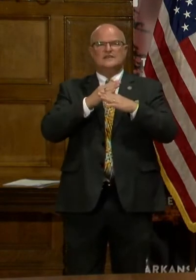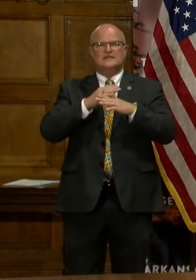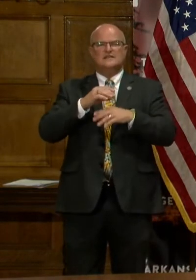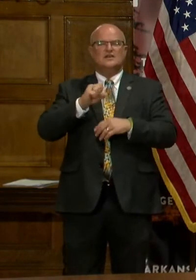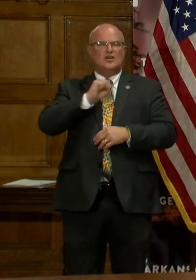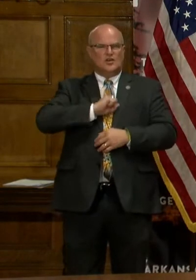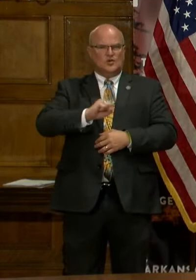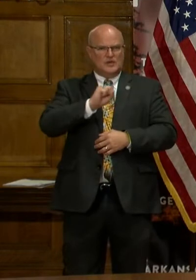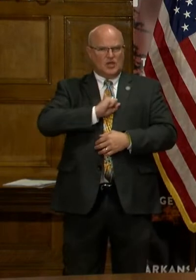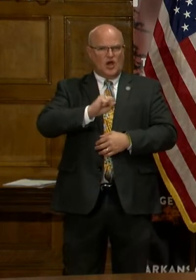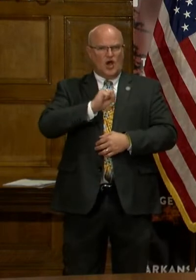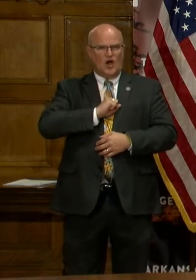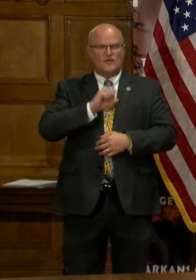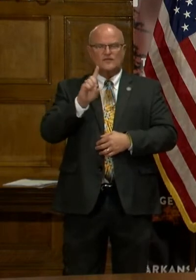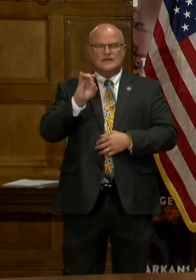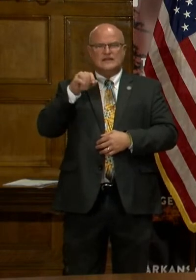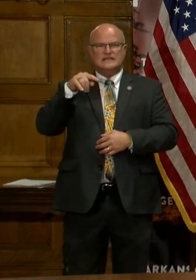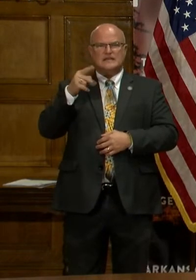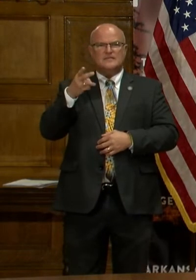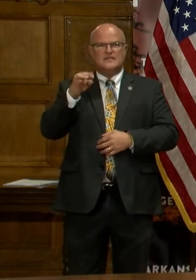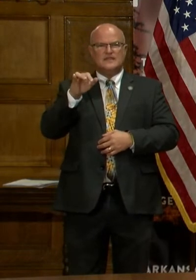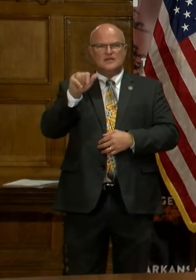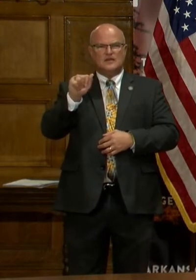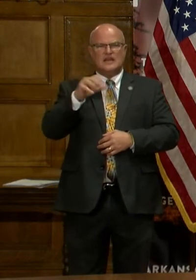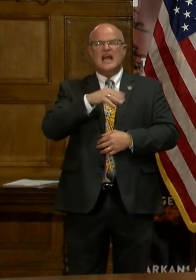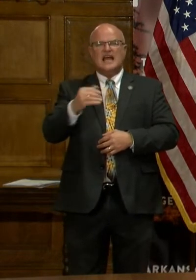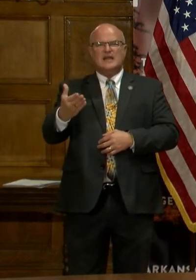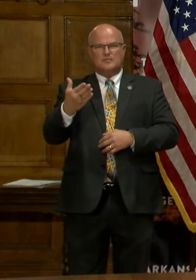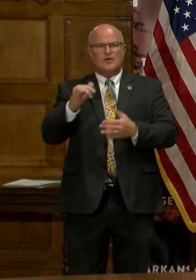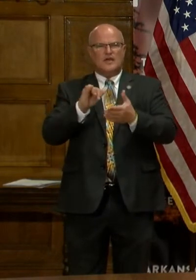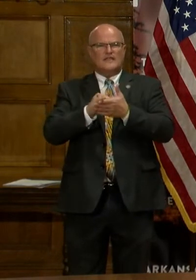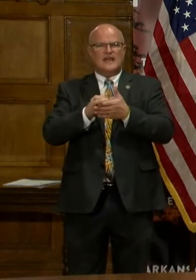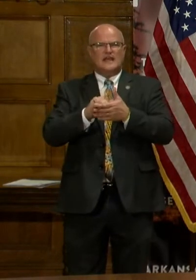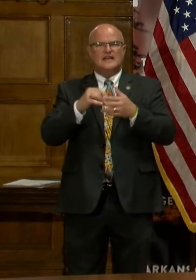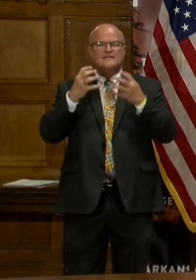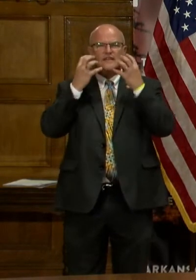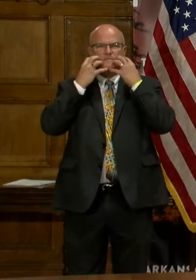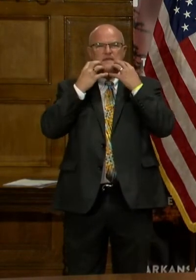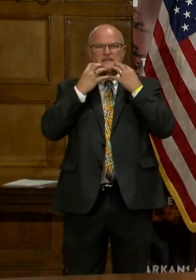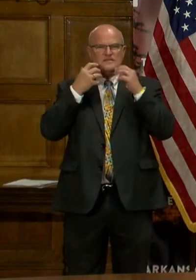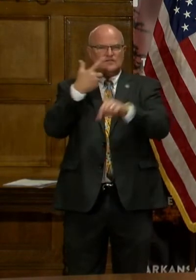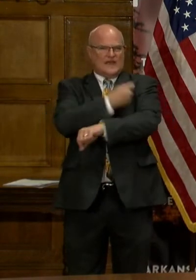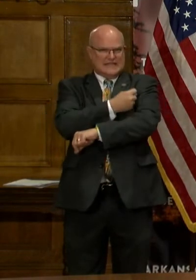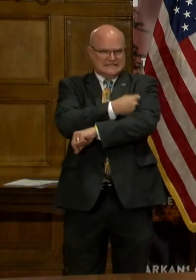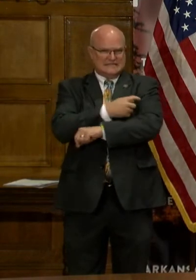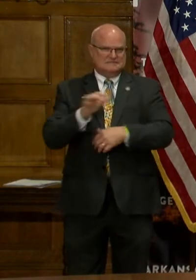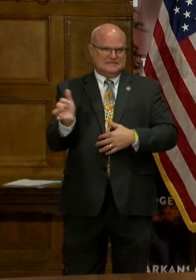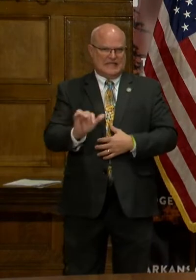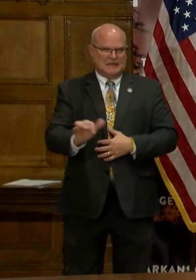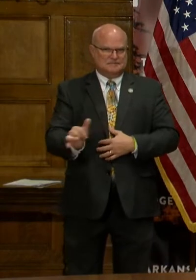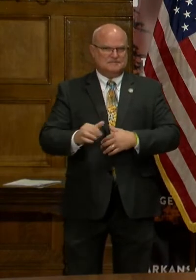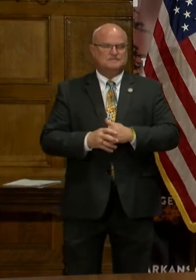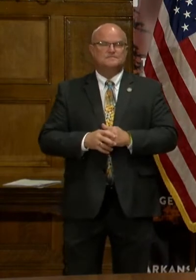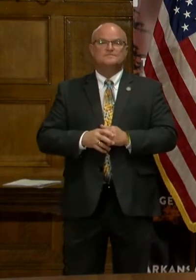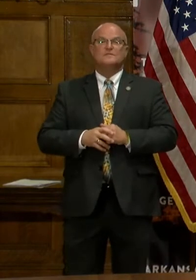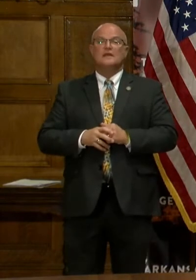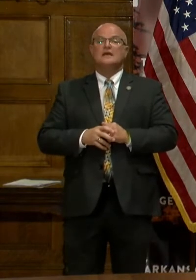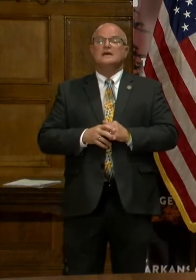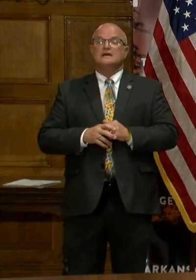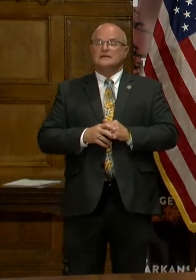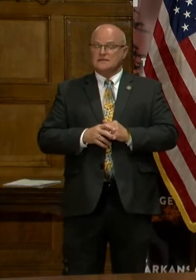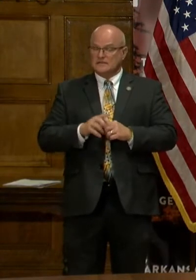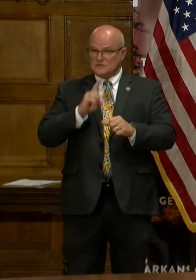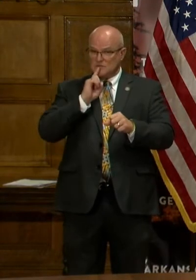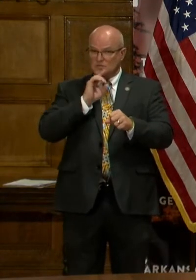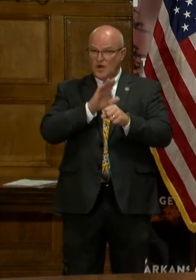cough, diphtheria, and approaches that of measles vaccine. So this is very promising.